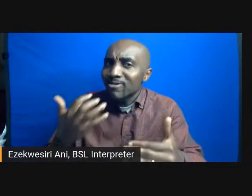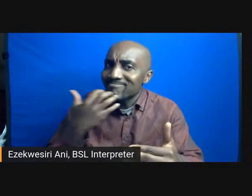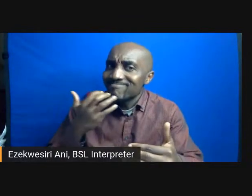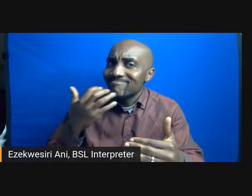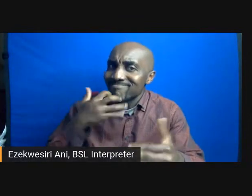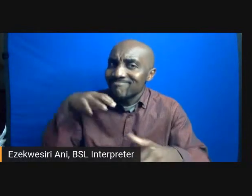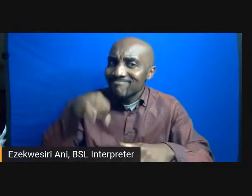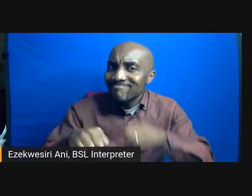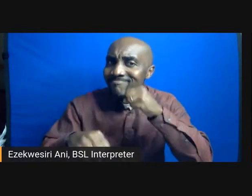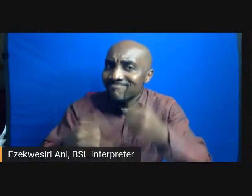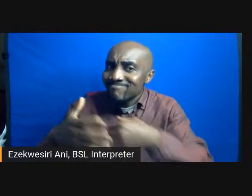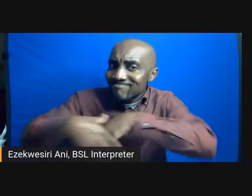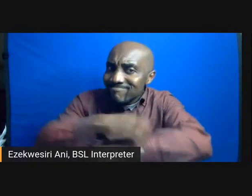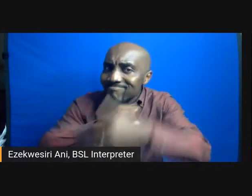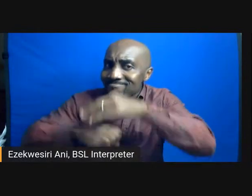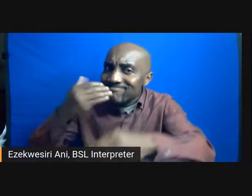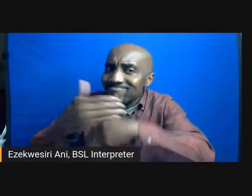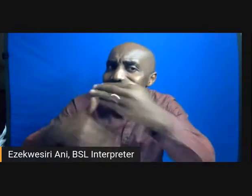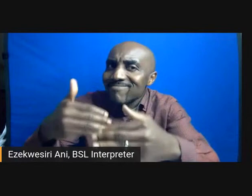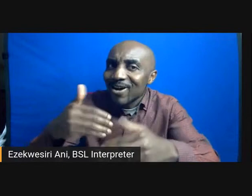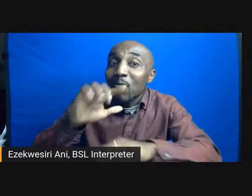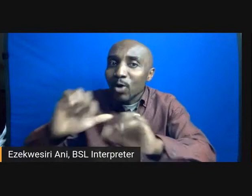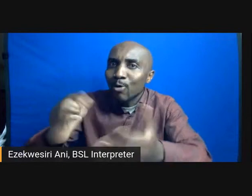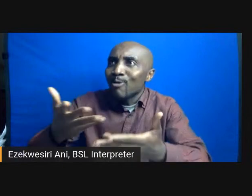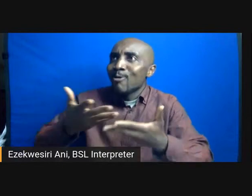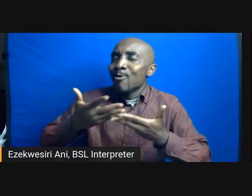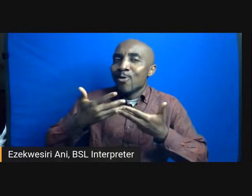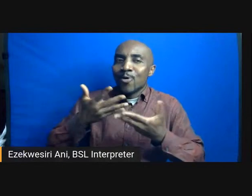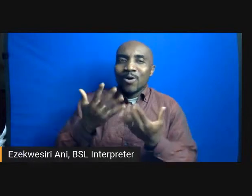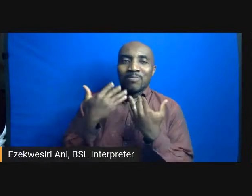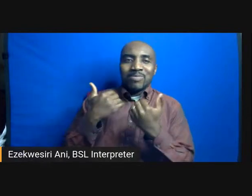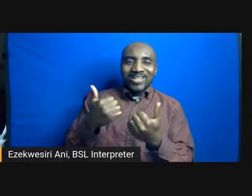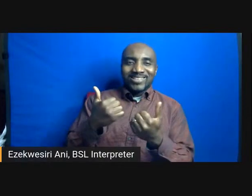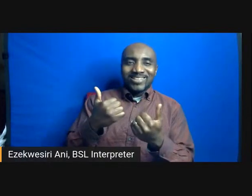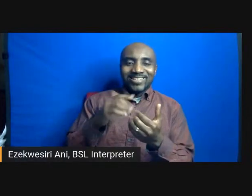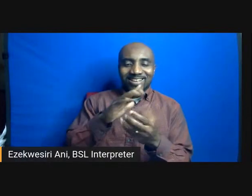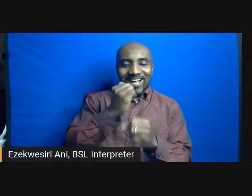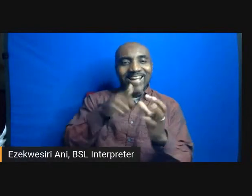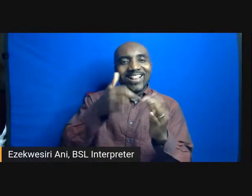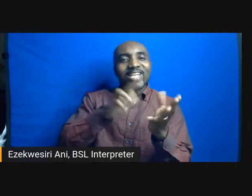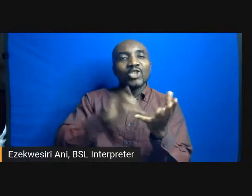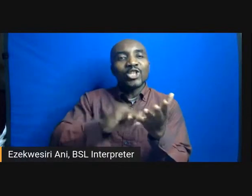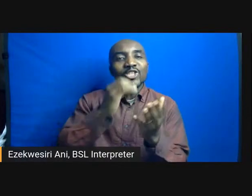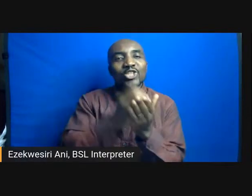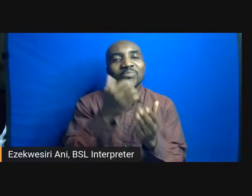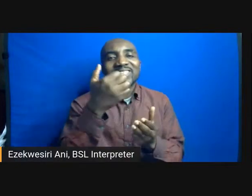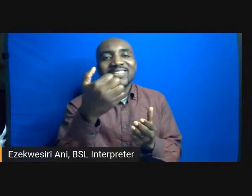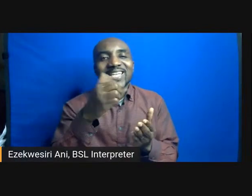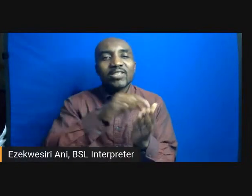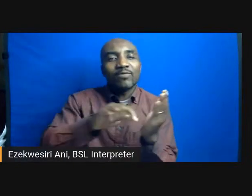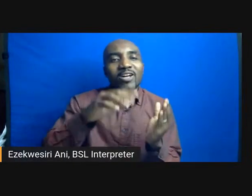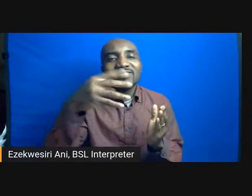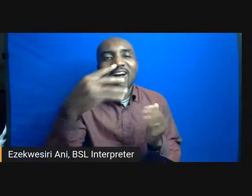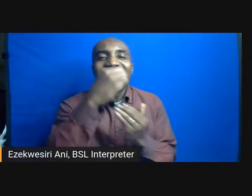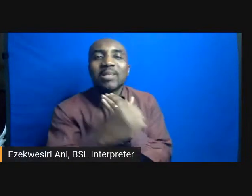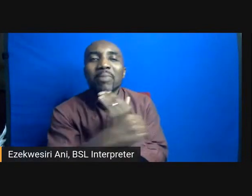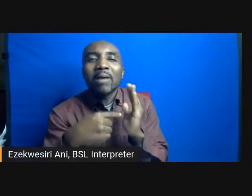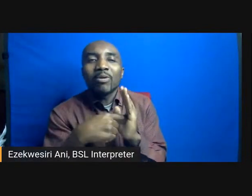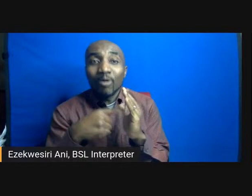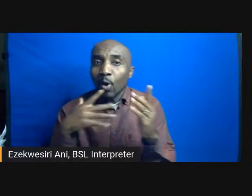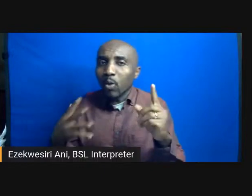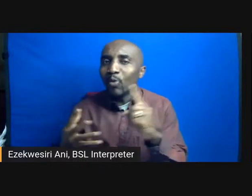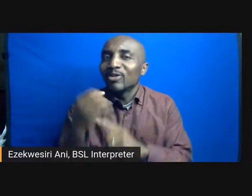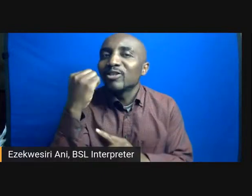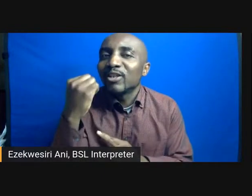reap a harvest if we do not give up. Galatians 6, verse 9. Allow me also to urge us